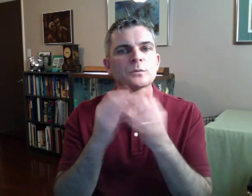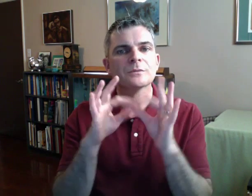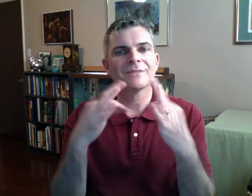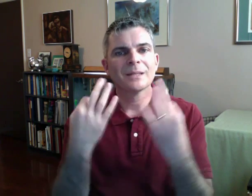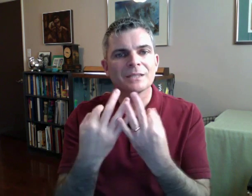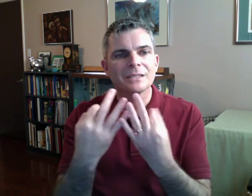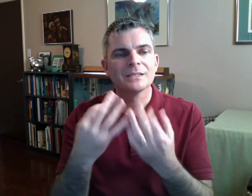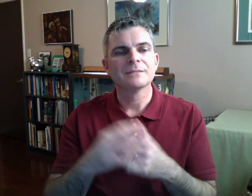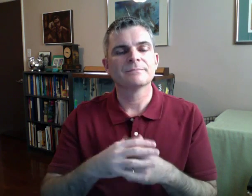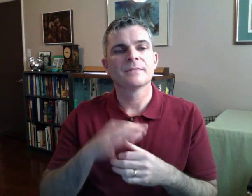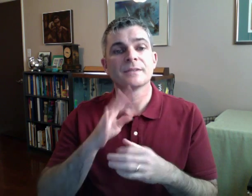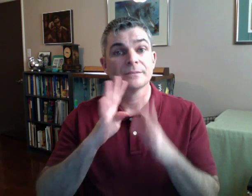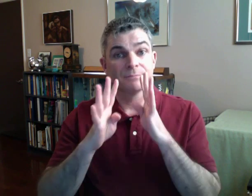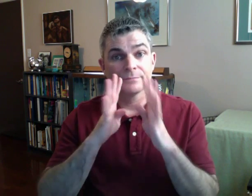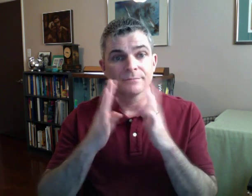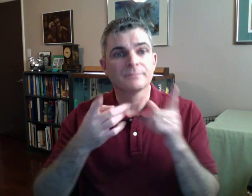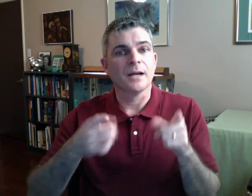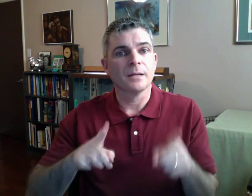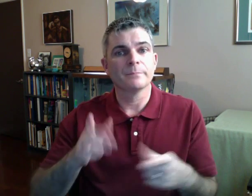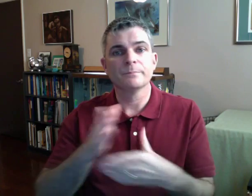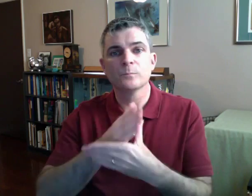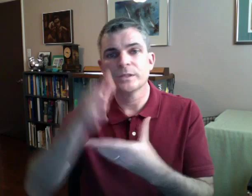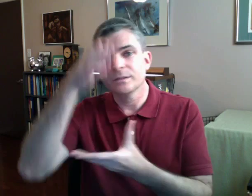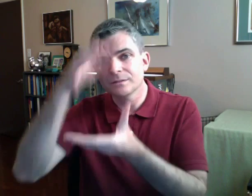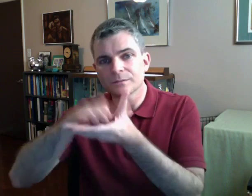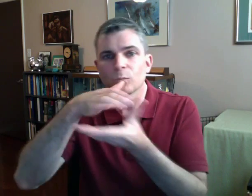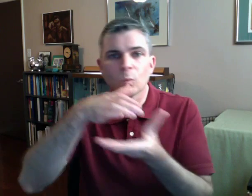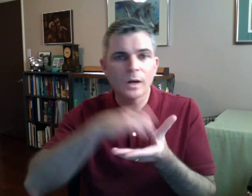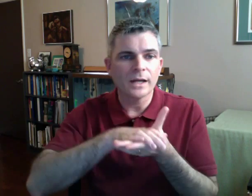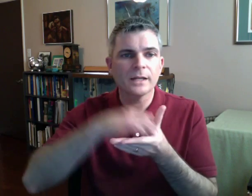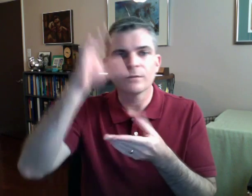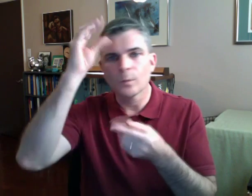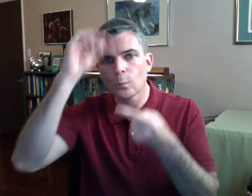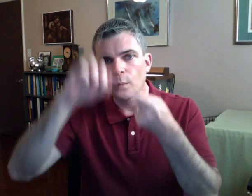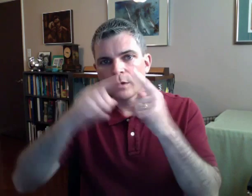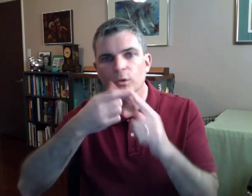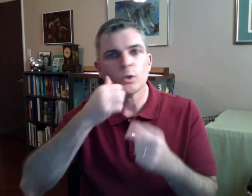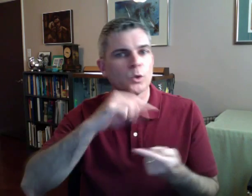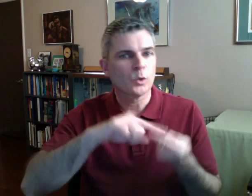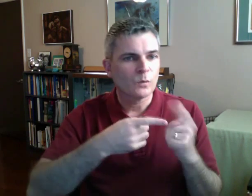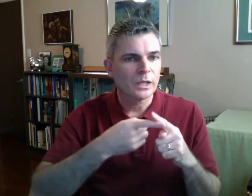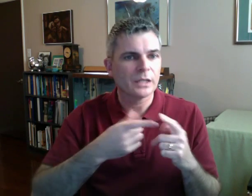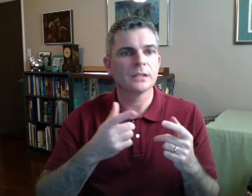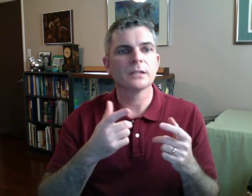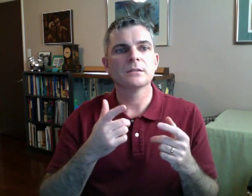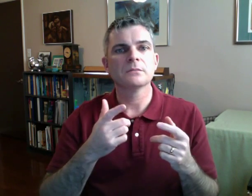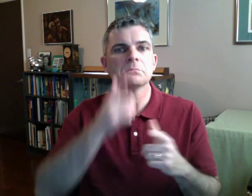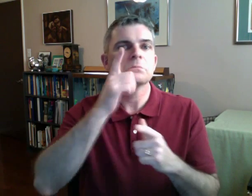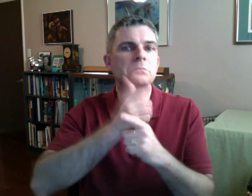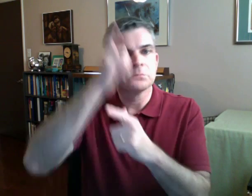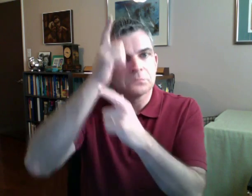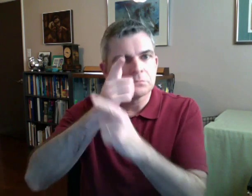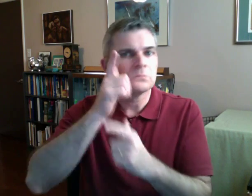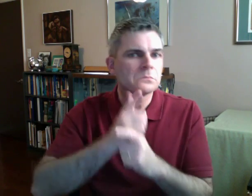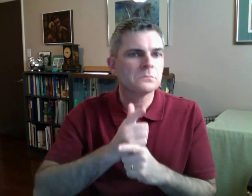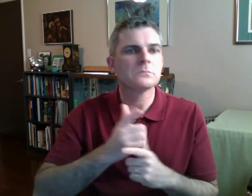that takes place between a husband and wife, a boyfriend and girlfriend, between siblings, parents and children,